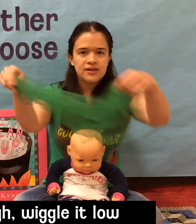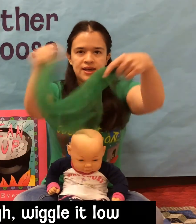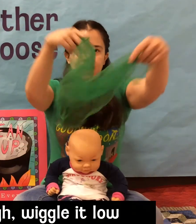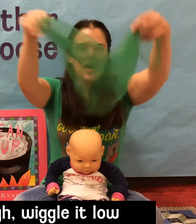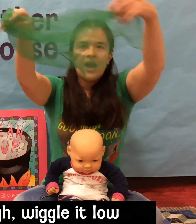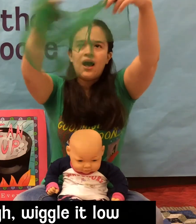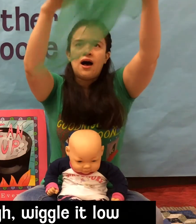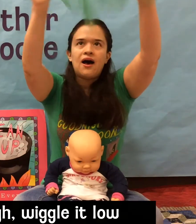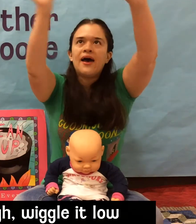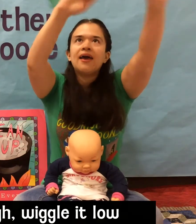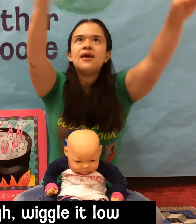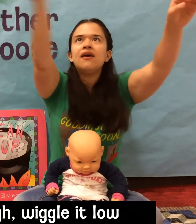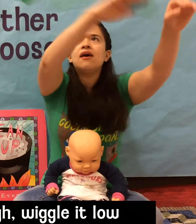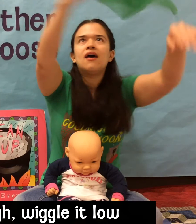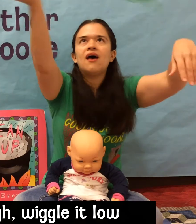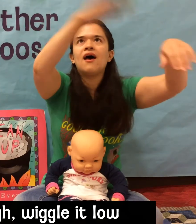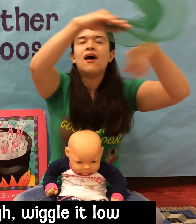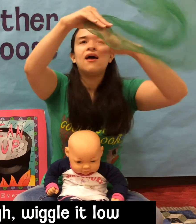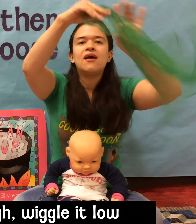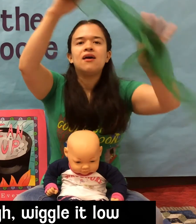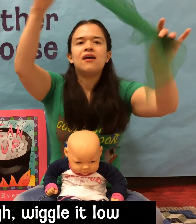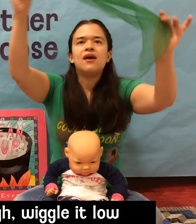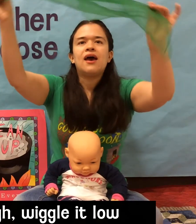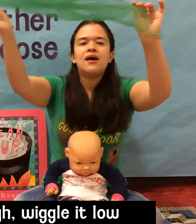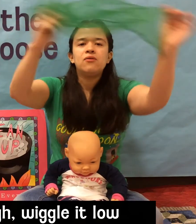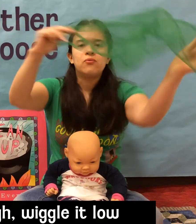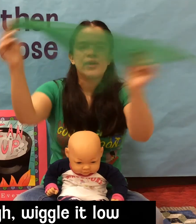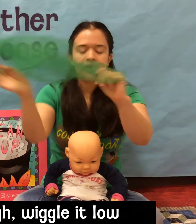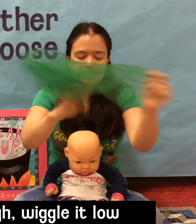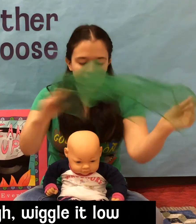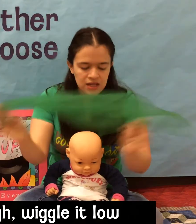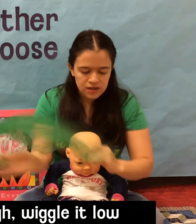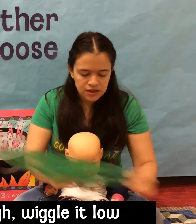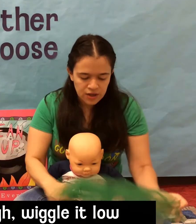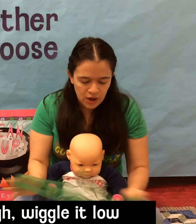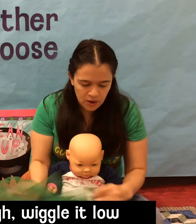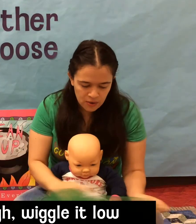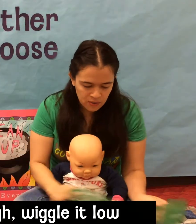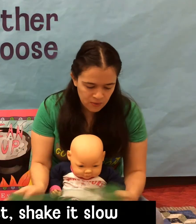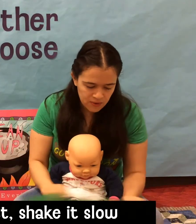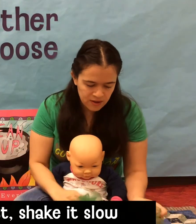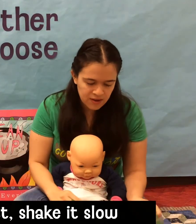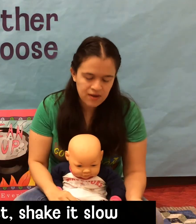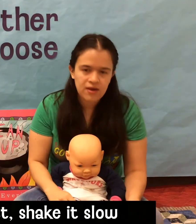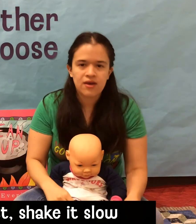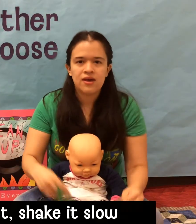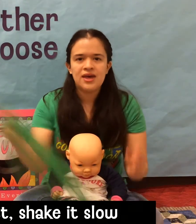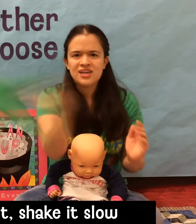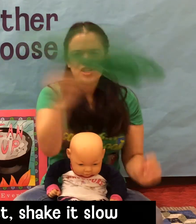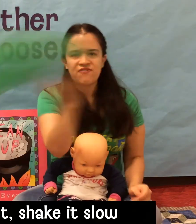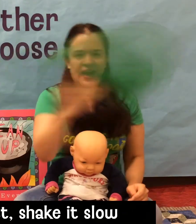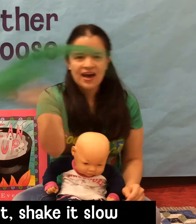it high and wiggle it low. Shake it